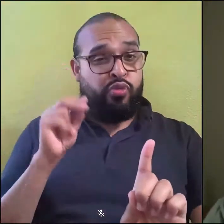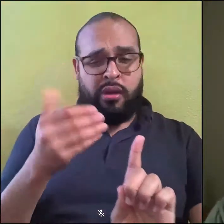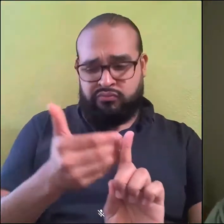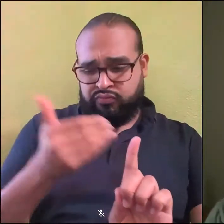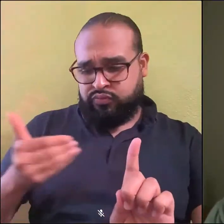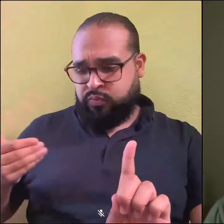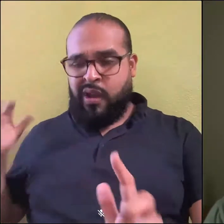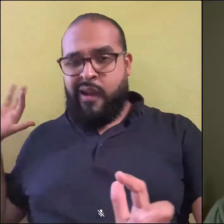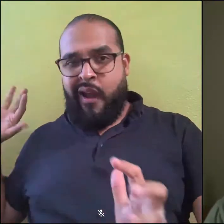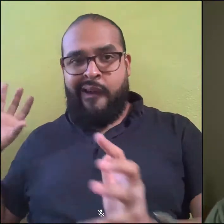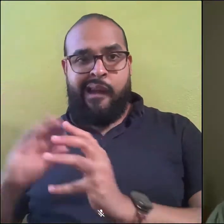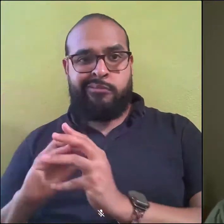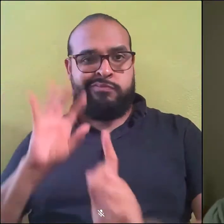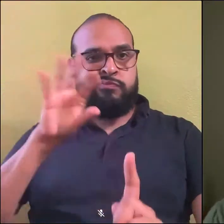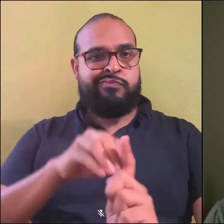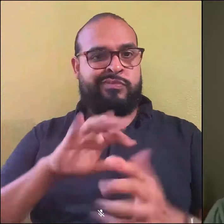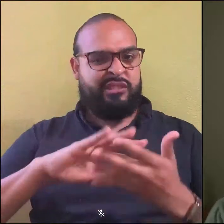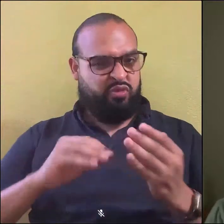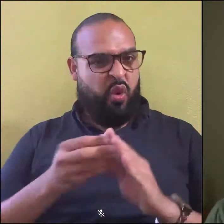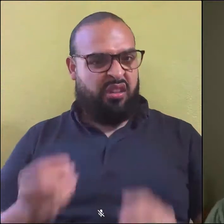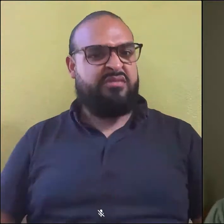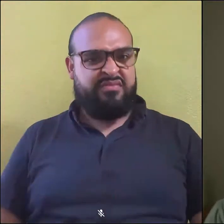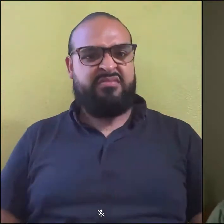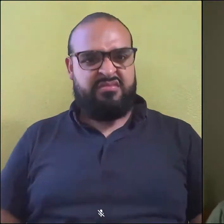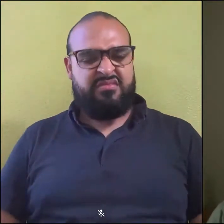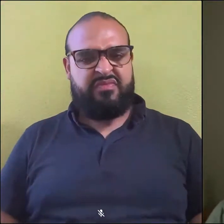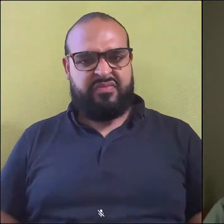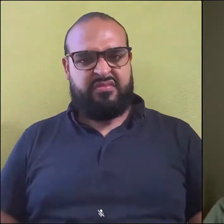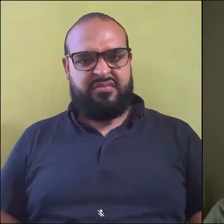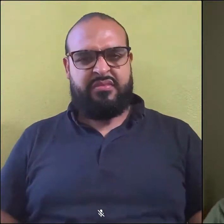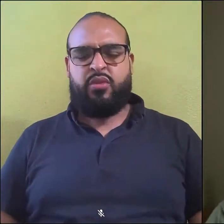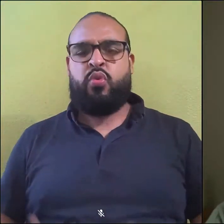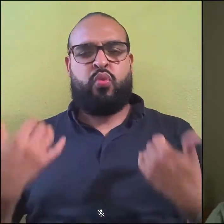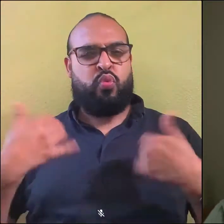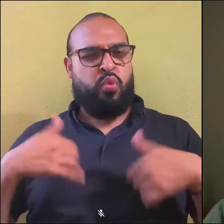learn from. There is so much out there that we can let inspire us.